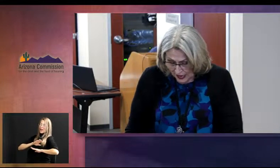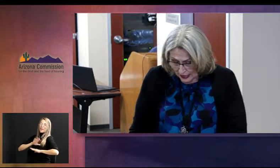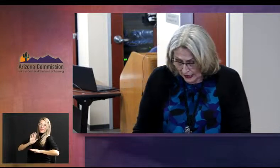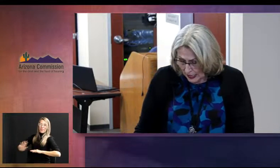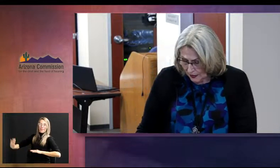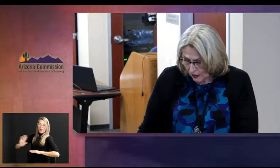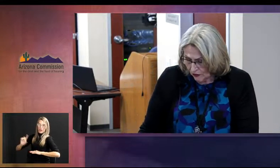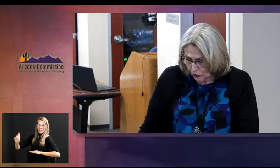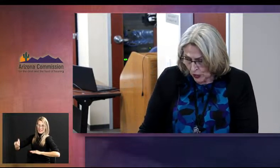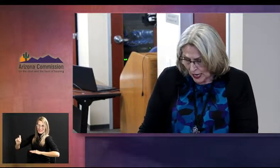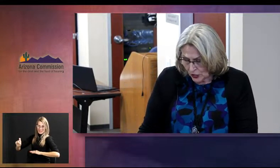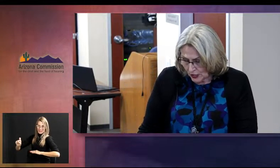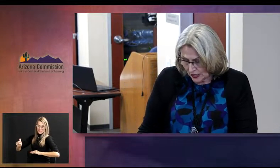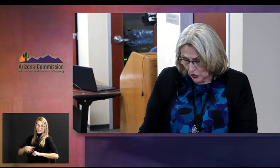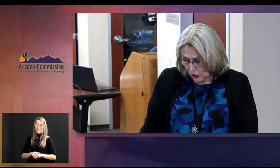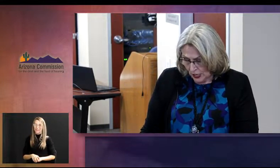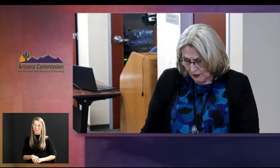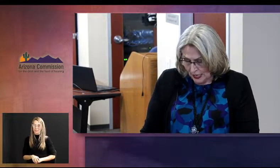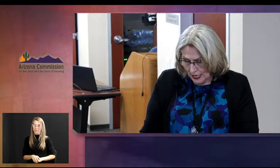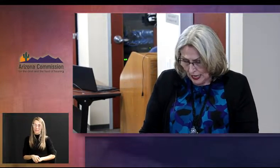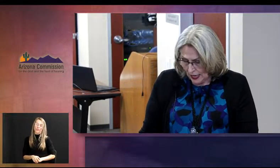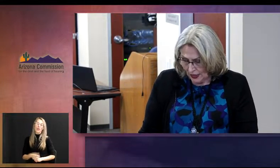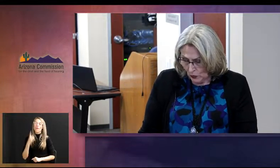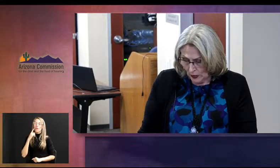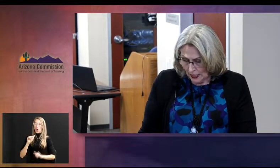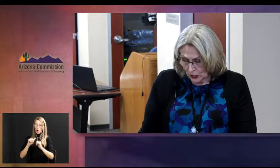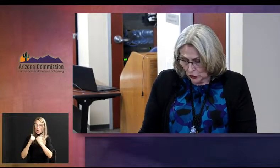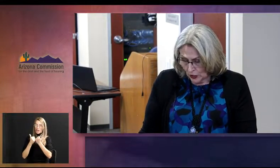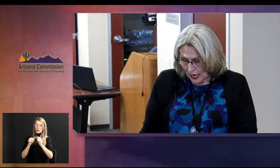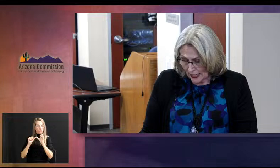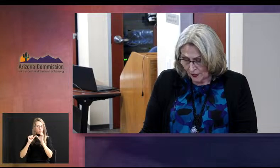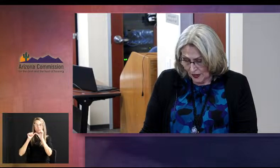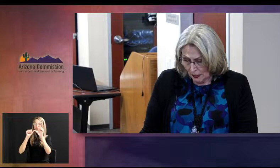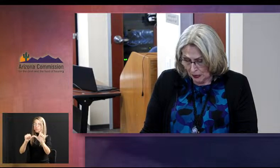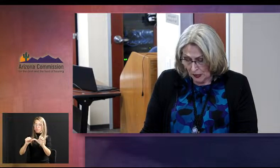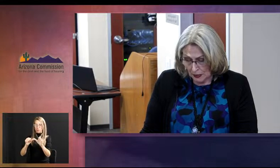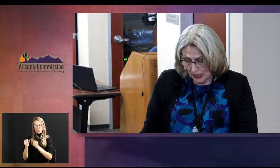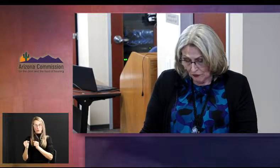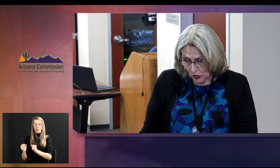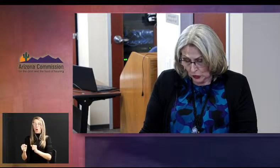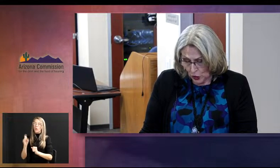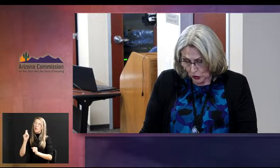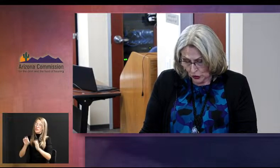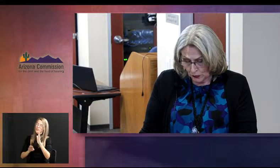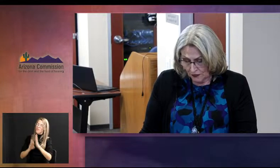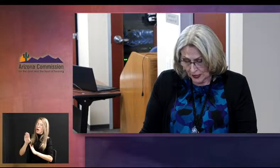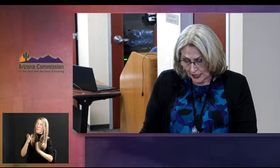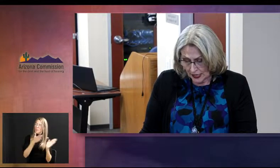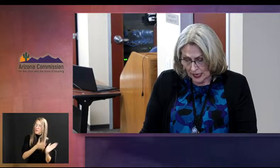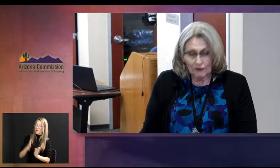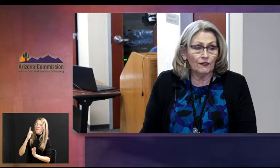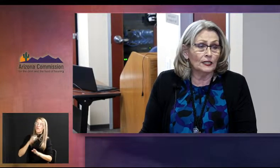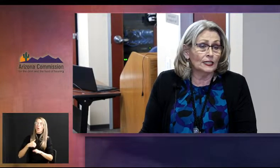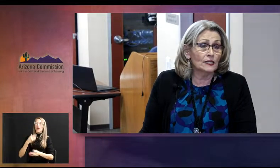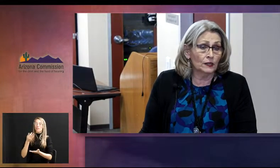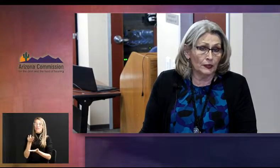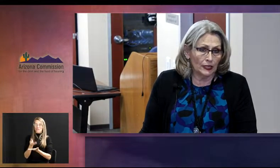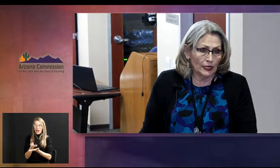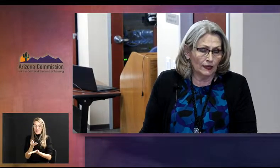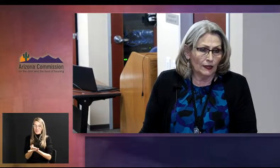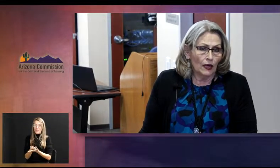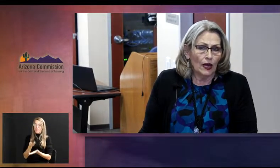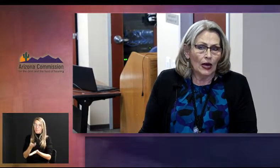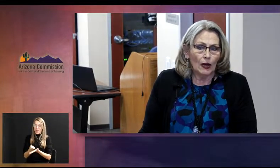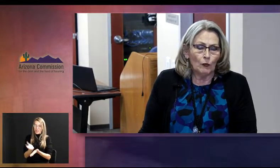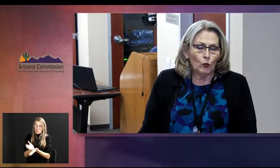And finally, for agency longevity, I think we need to look at developing a plan for our long-term funding and funding